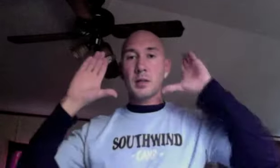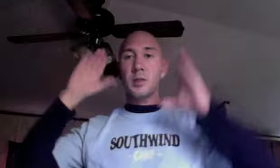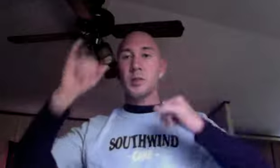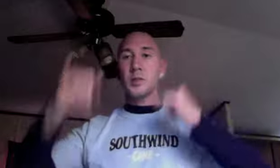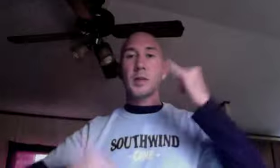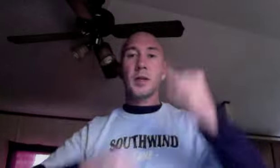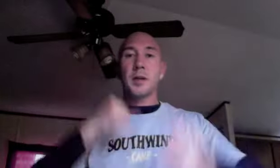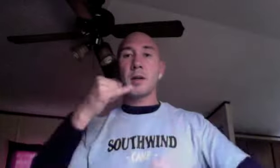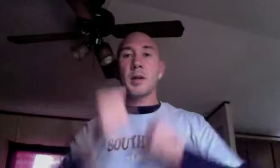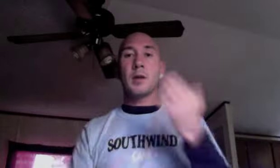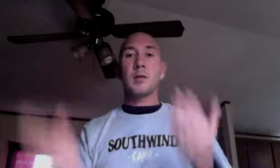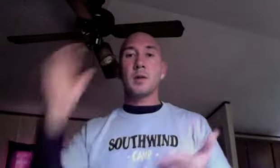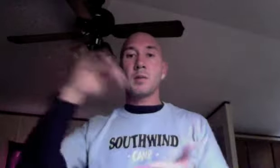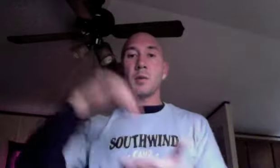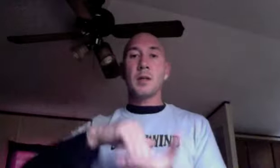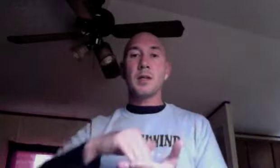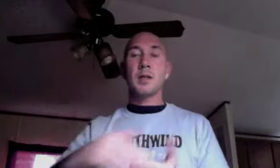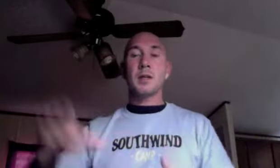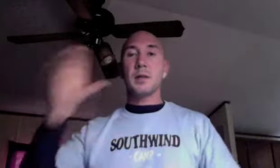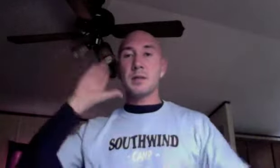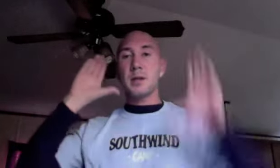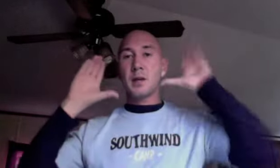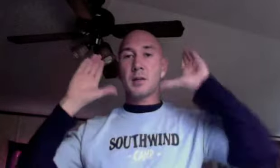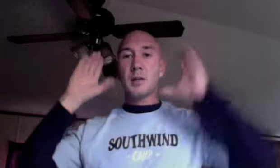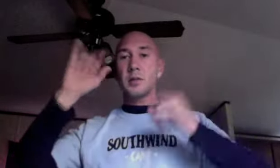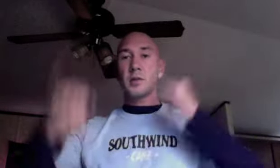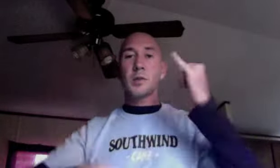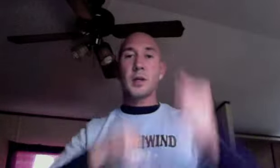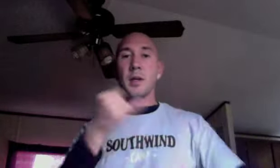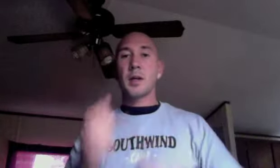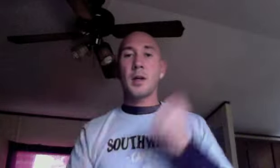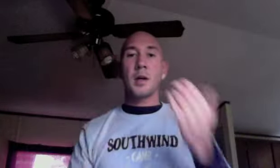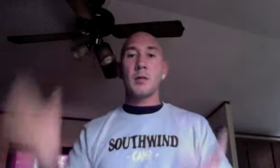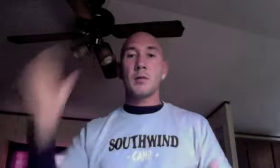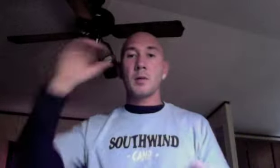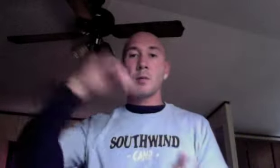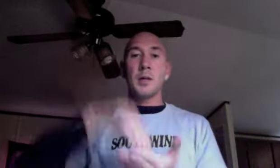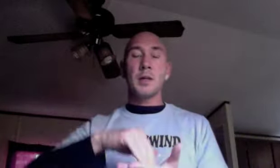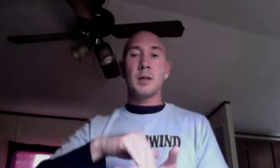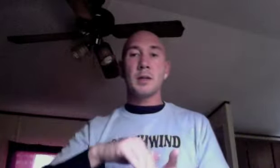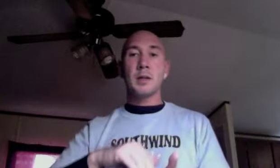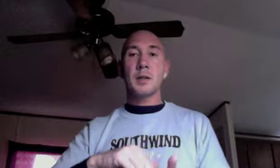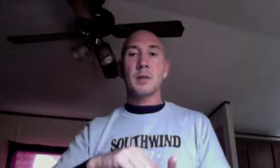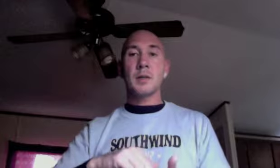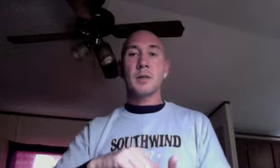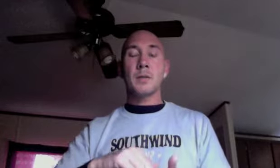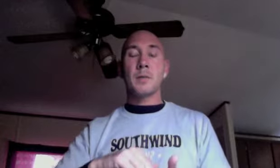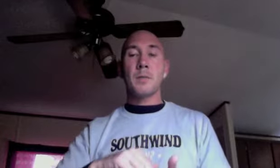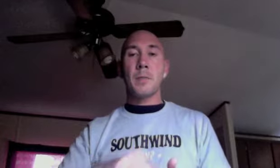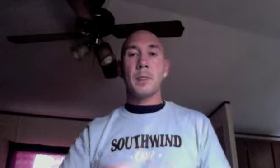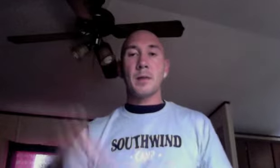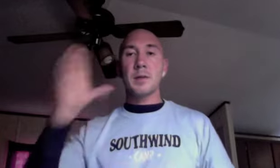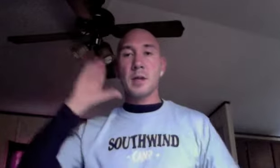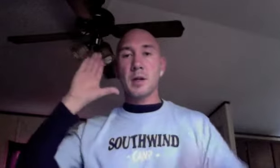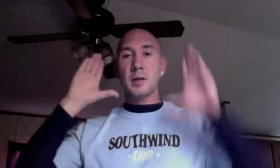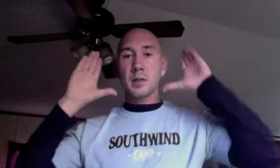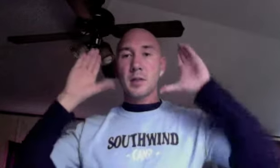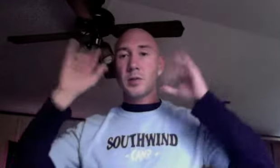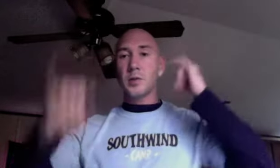joy, repeat the sounding joy, repeat the sounding joy.